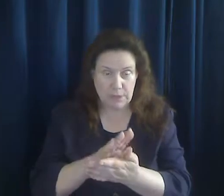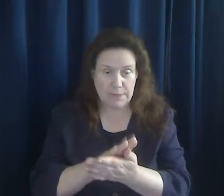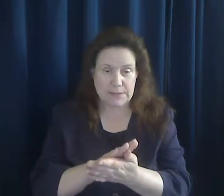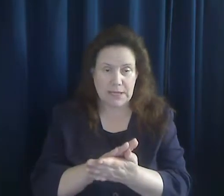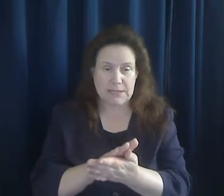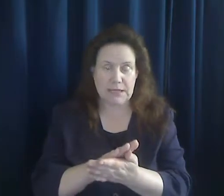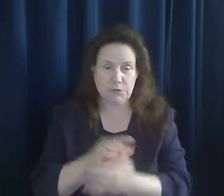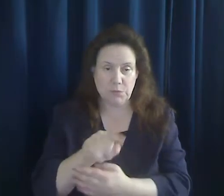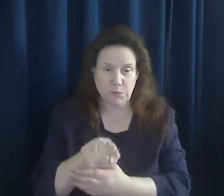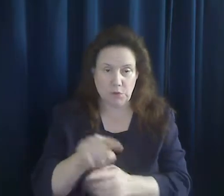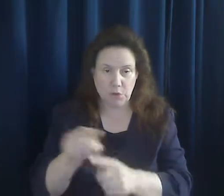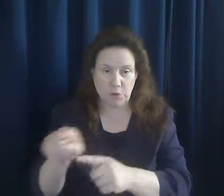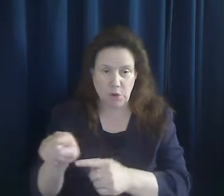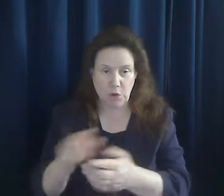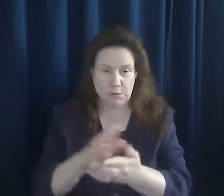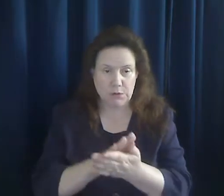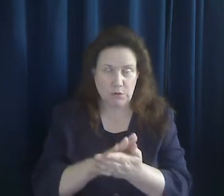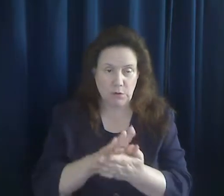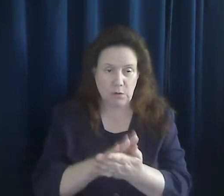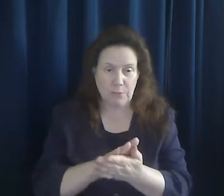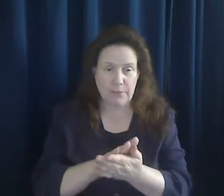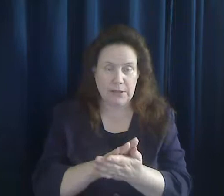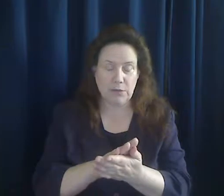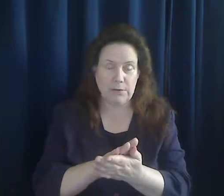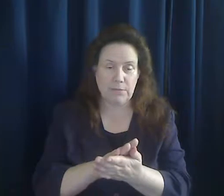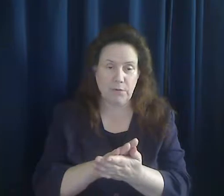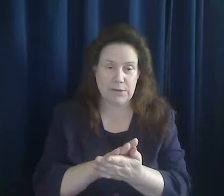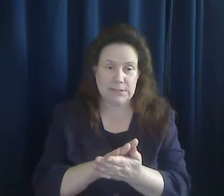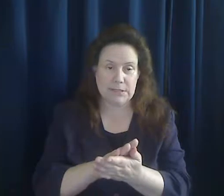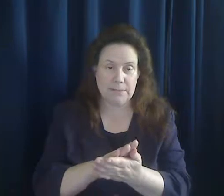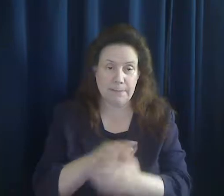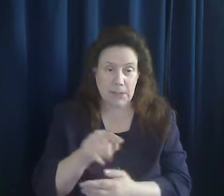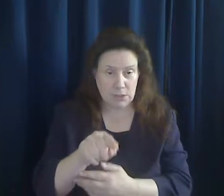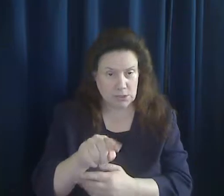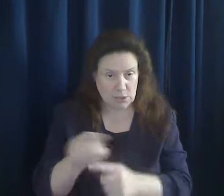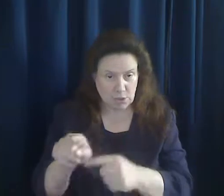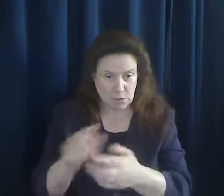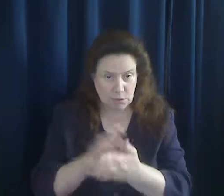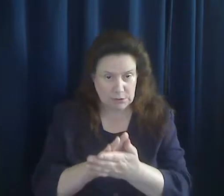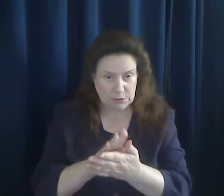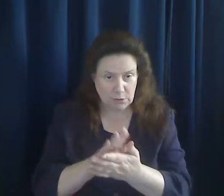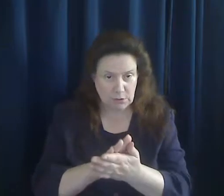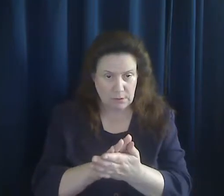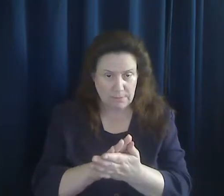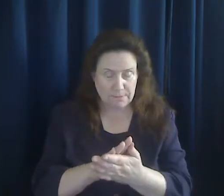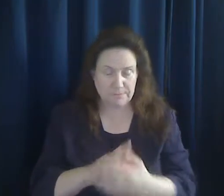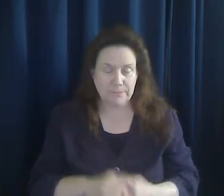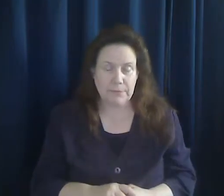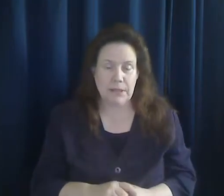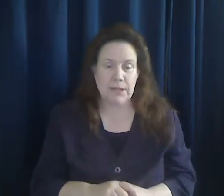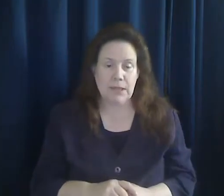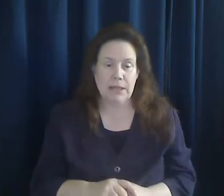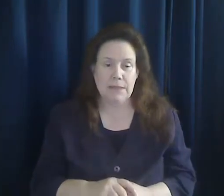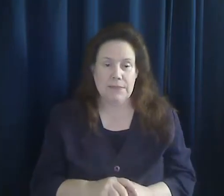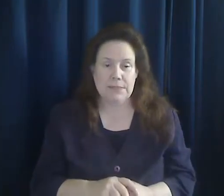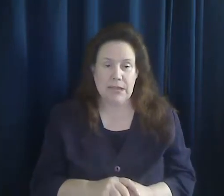the signs that I used were you go school, but you would voice it. Do you go to school? The sign